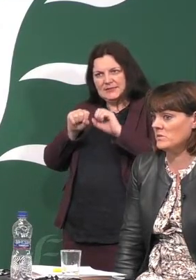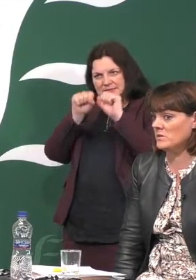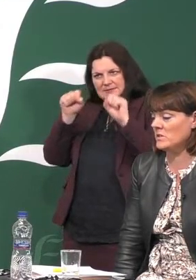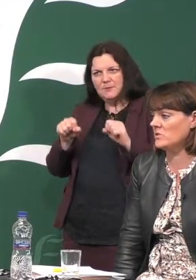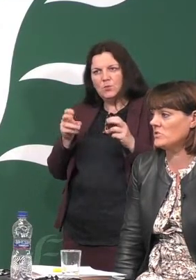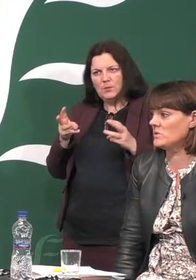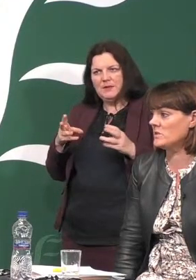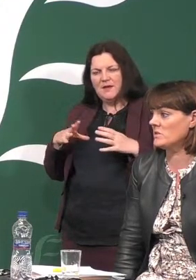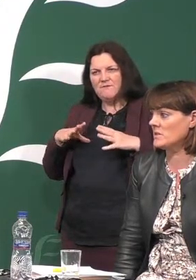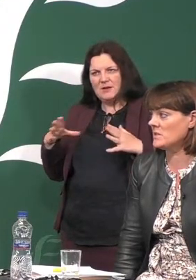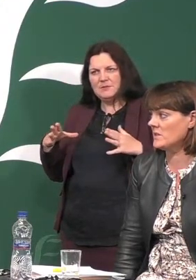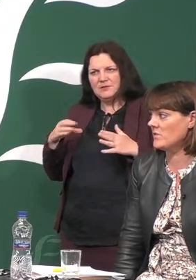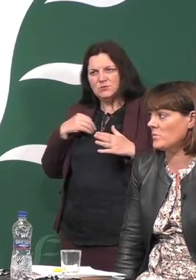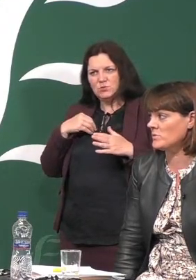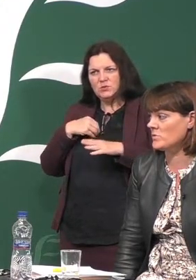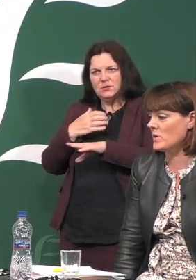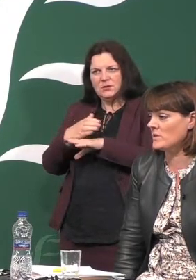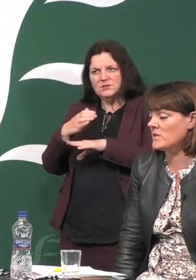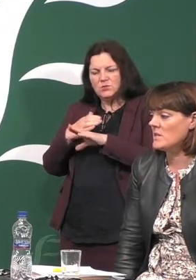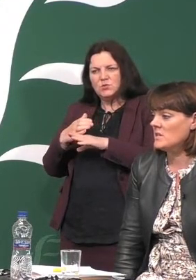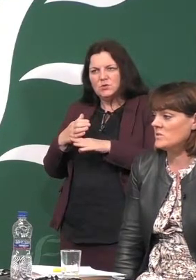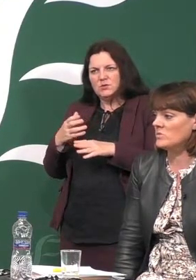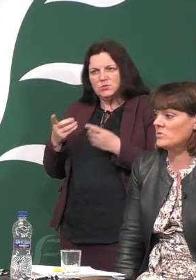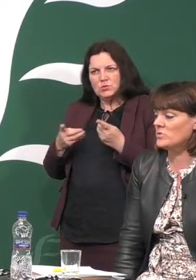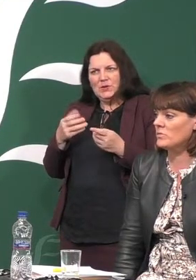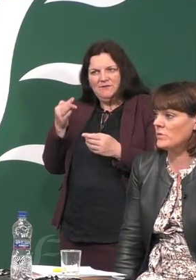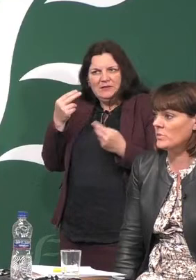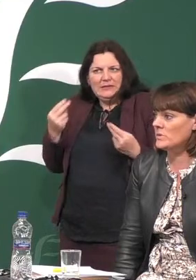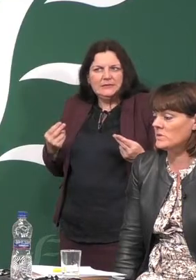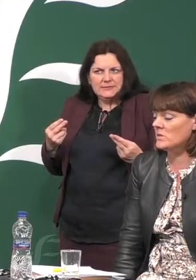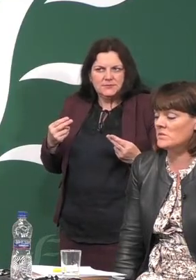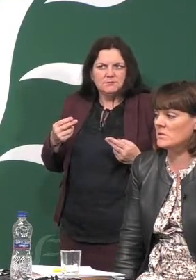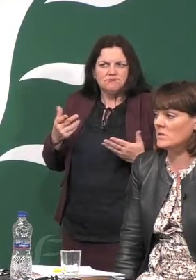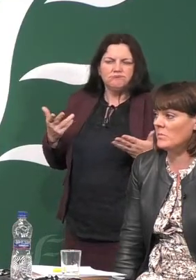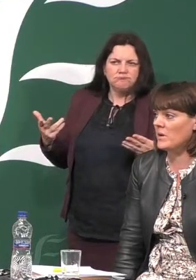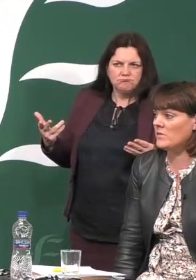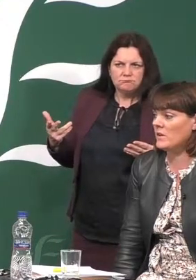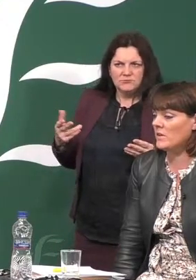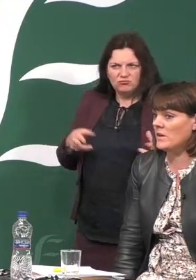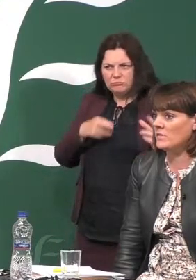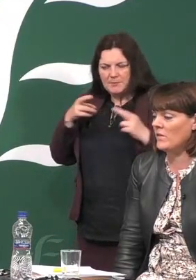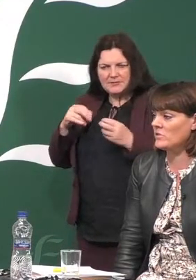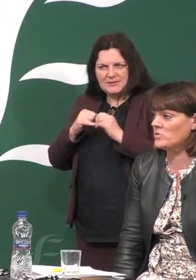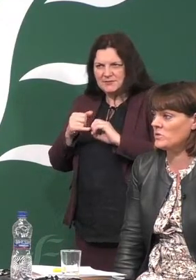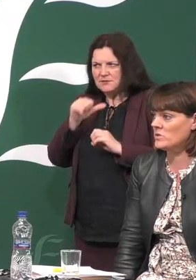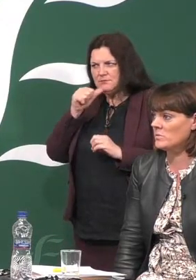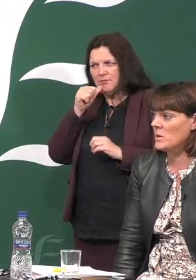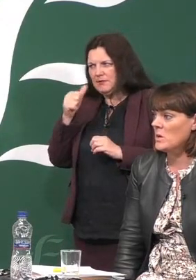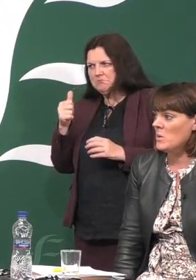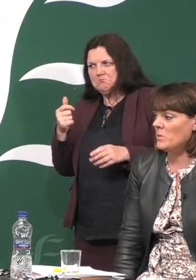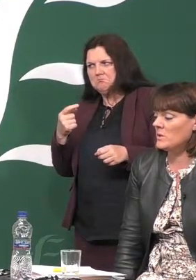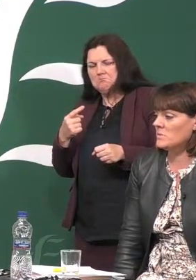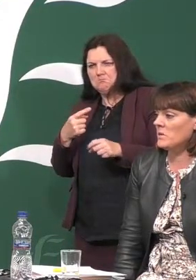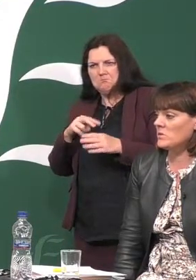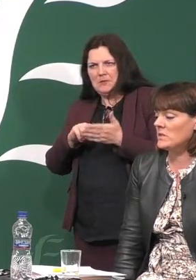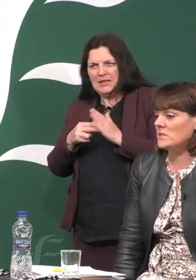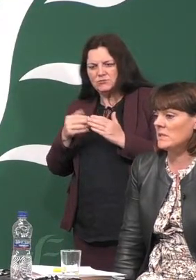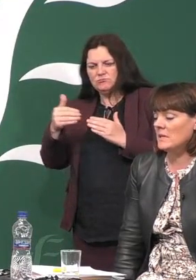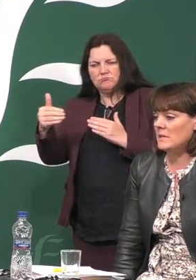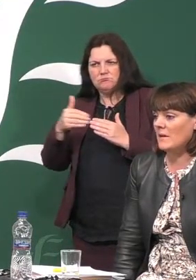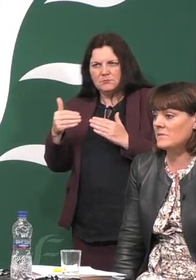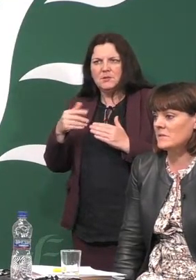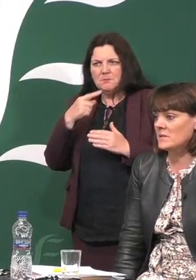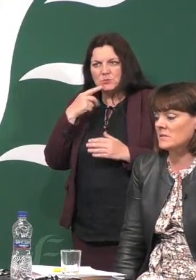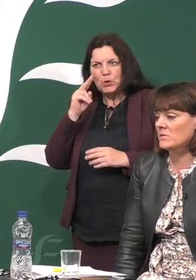available to continue to do serial testing if it was required. So it's under review. It's certainly not planned in the very short term, but it is being looked